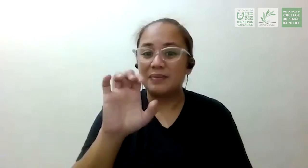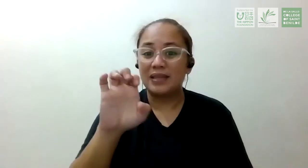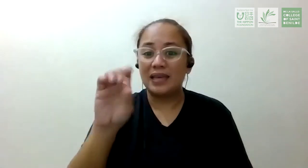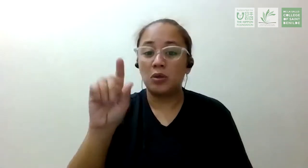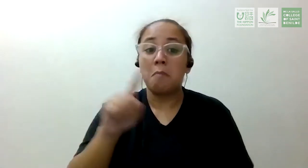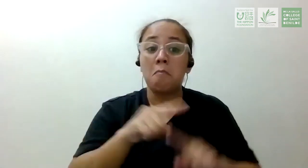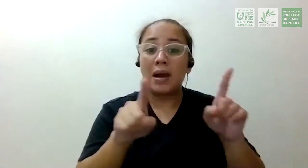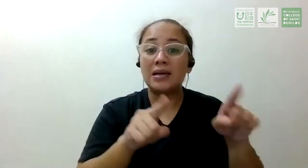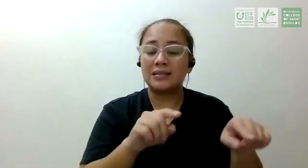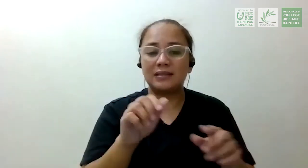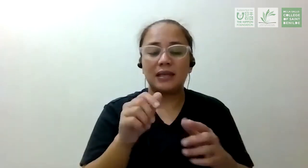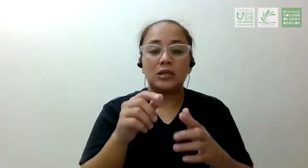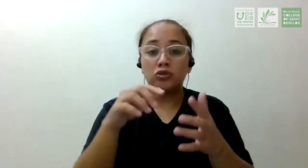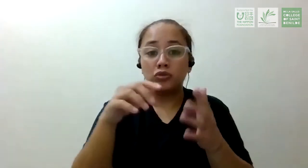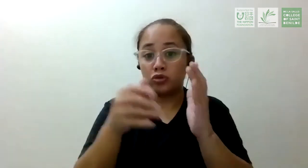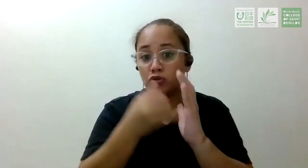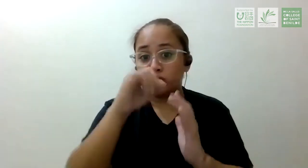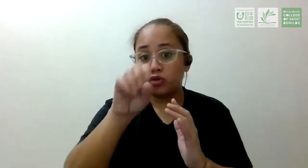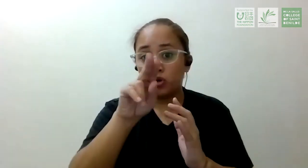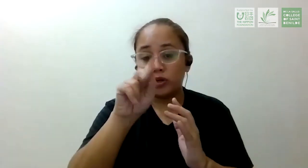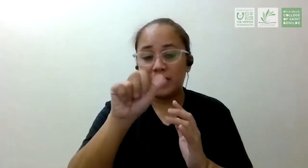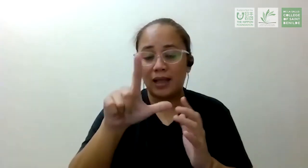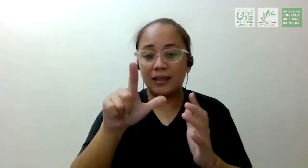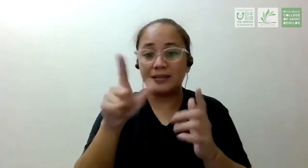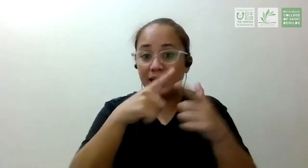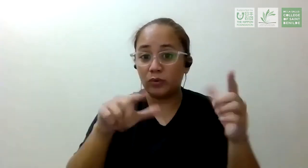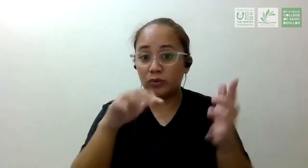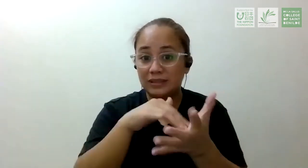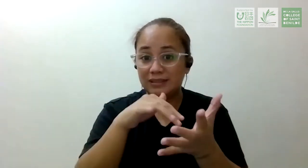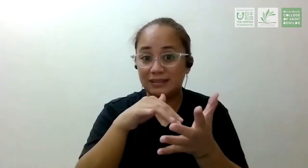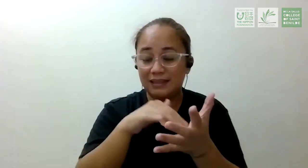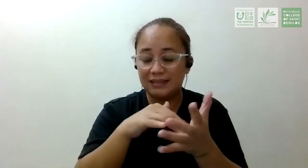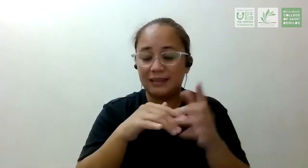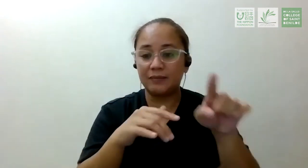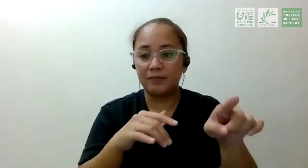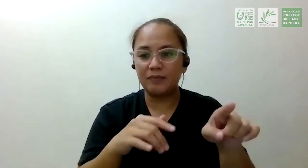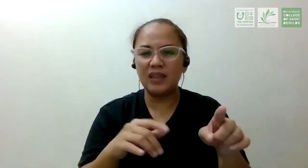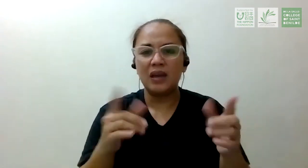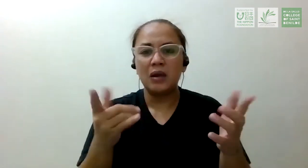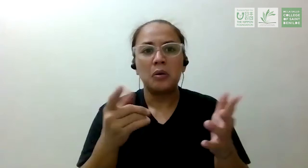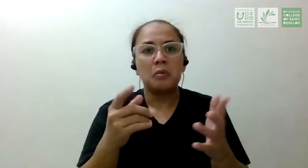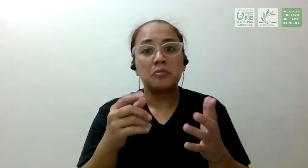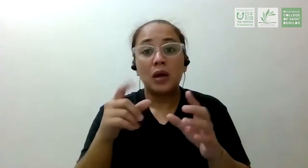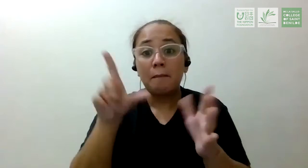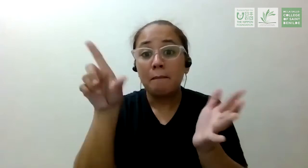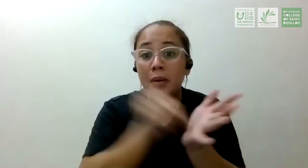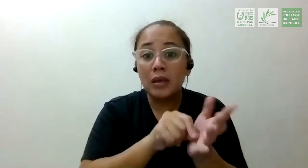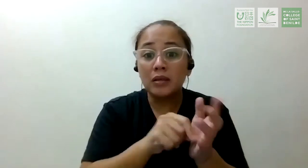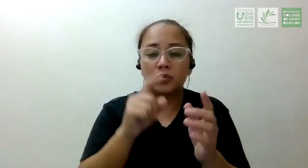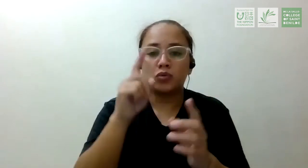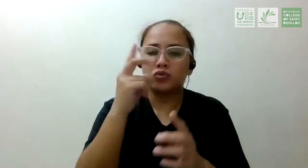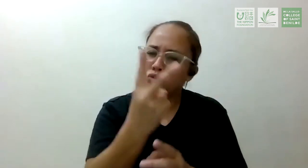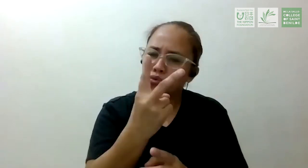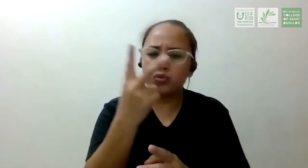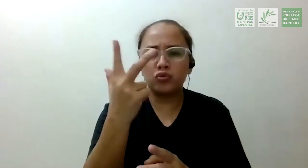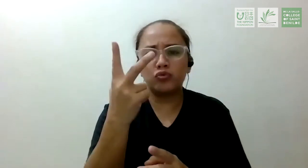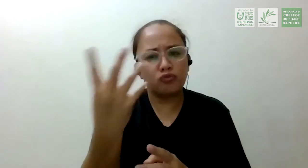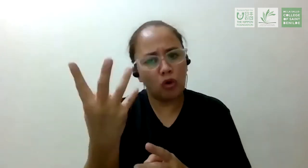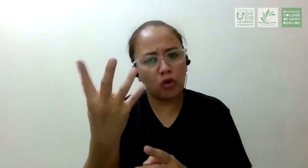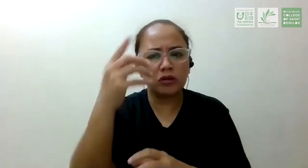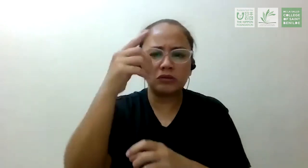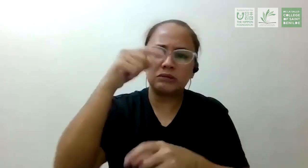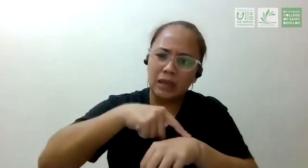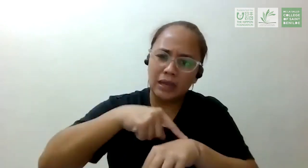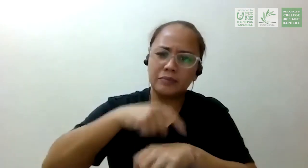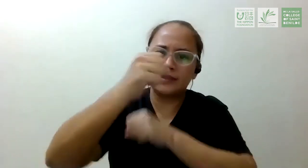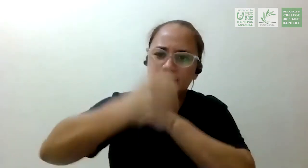Sign Language Studies. A journal usually appears 2 to 4 times a year. Sign Language Studies started off 4